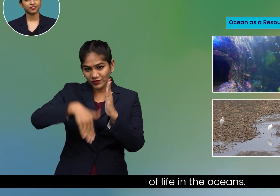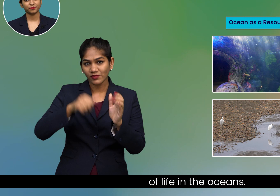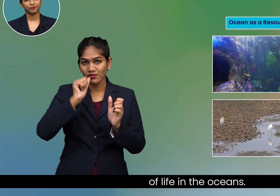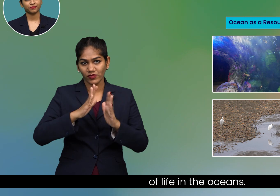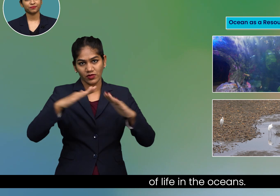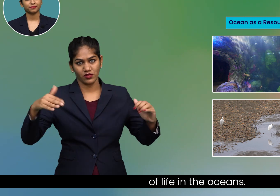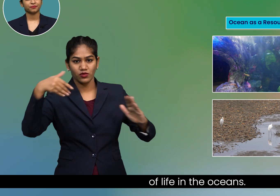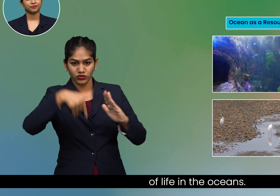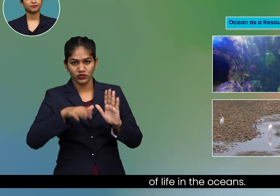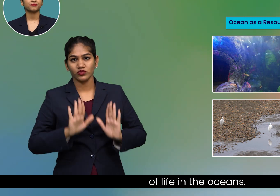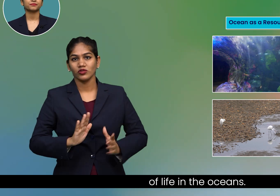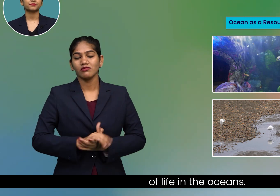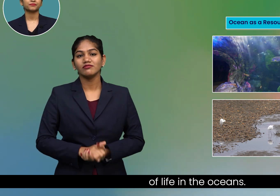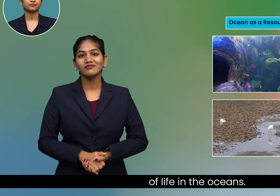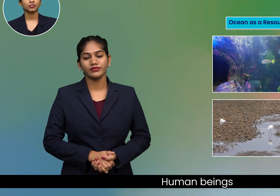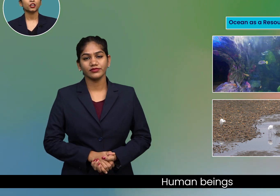oceans.